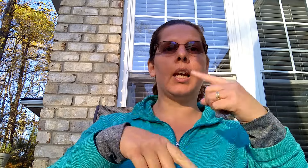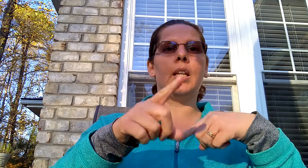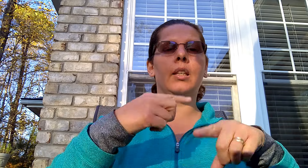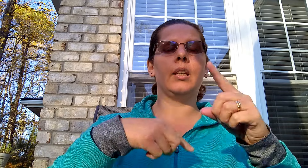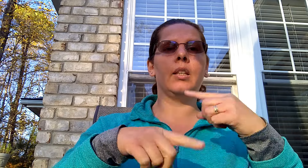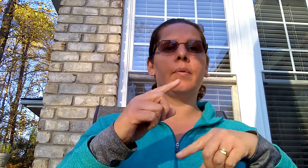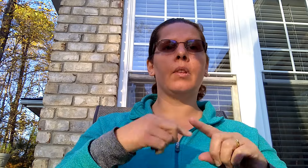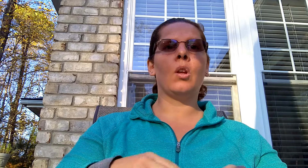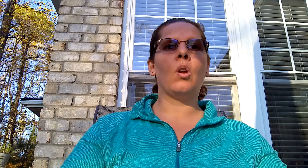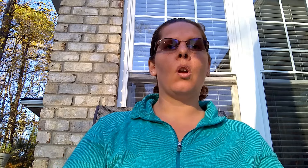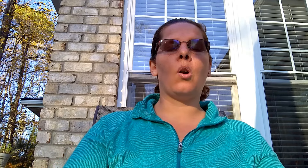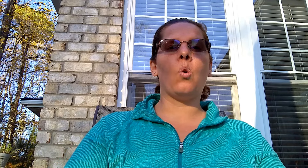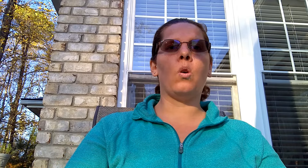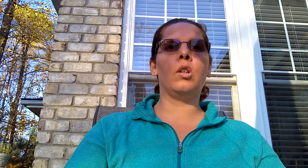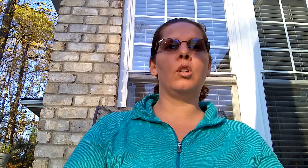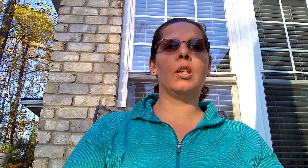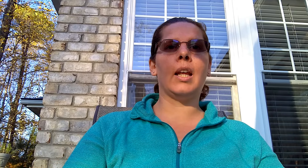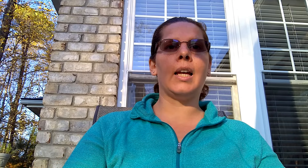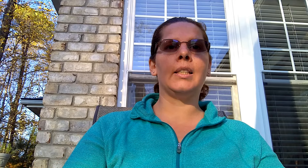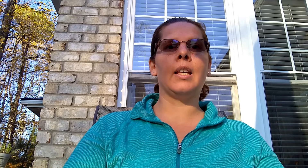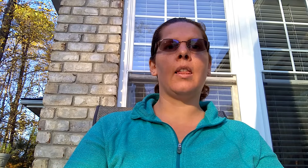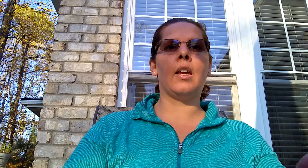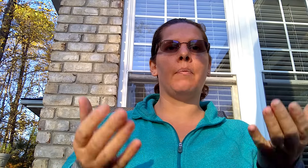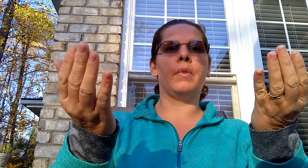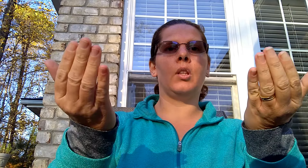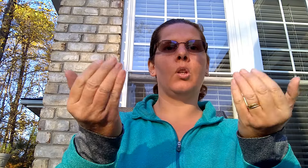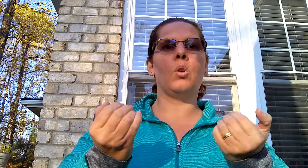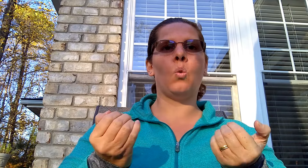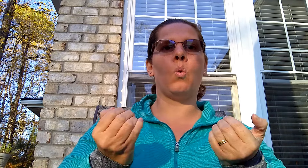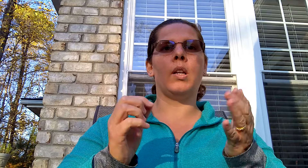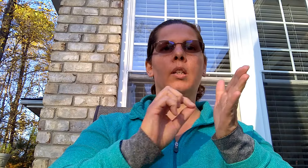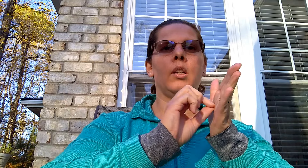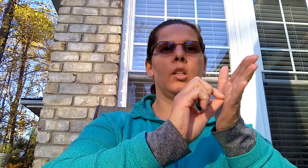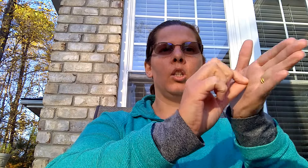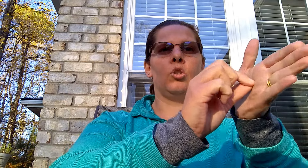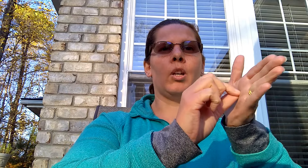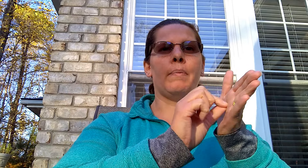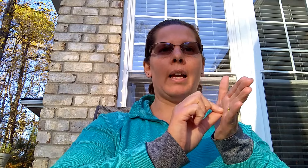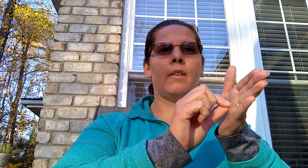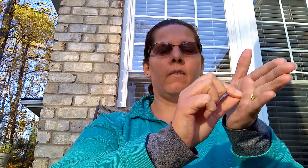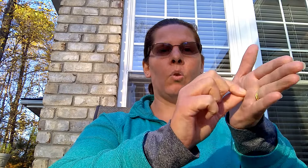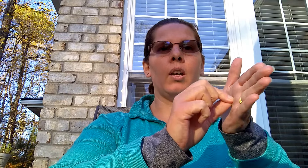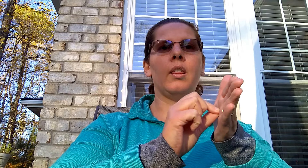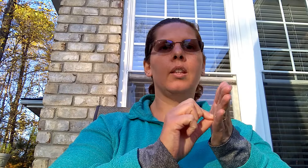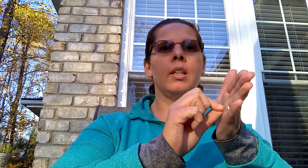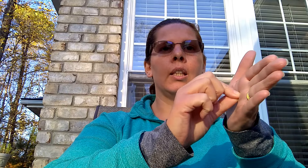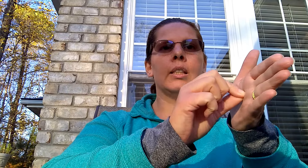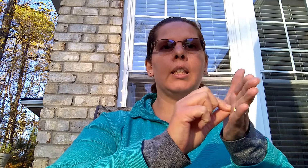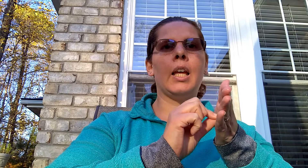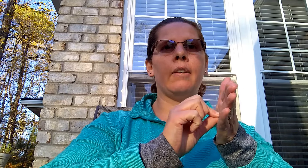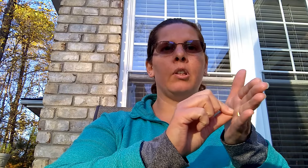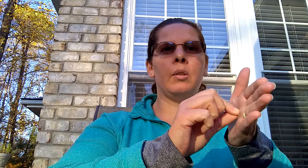sign, or you can ask them want right back and forth. Because not every